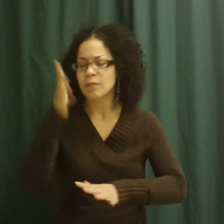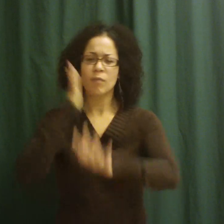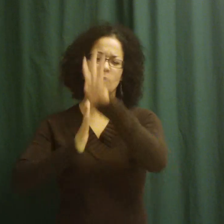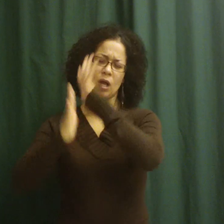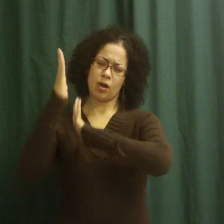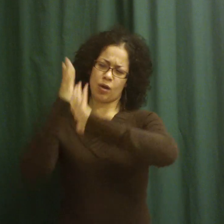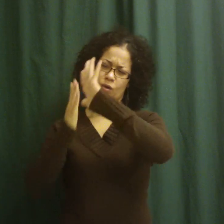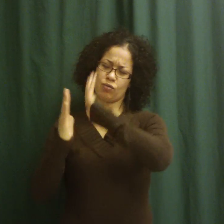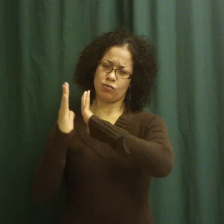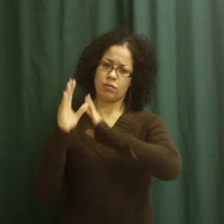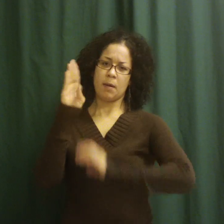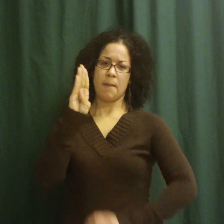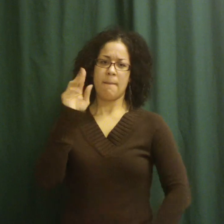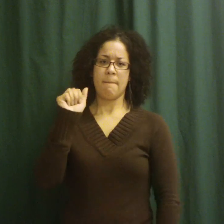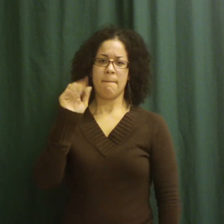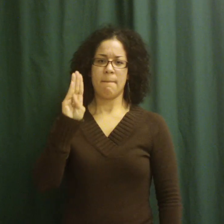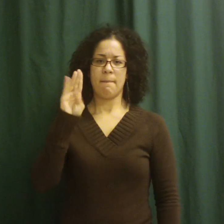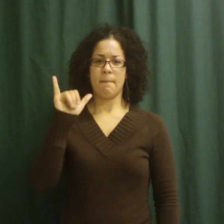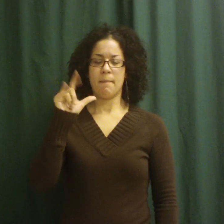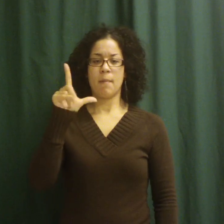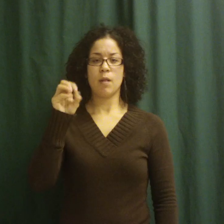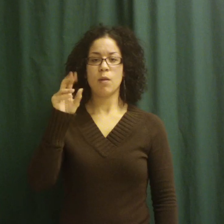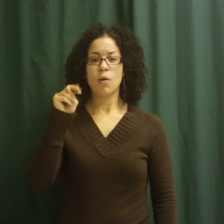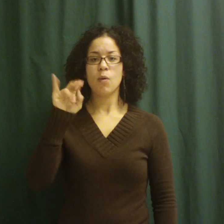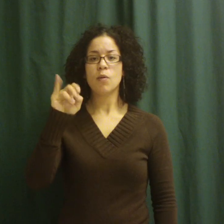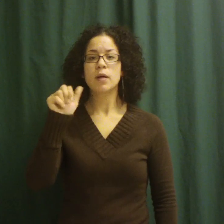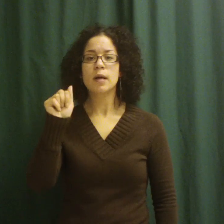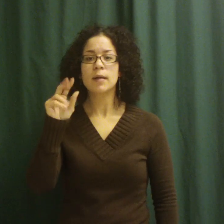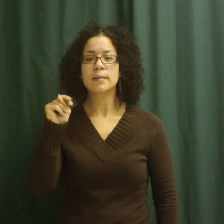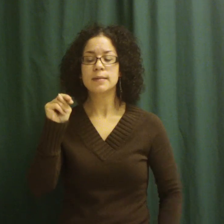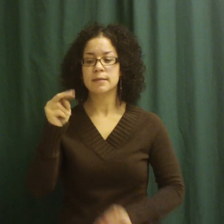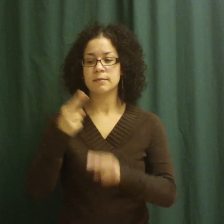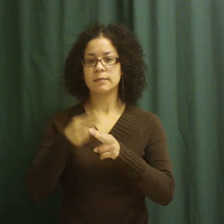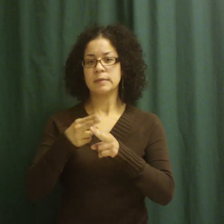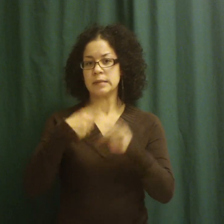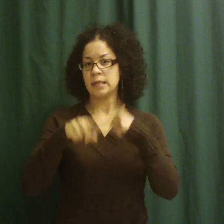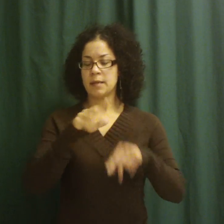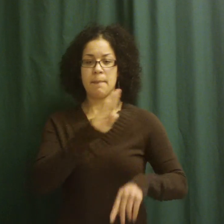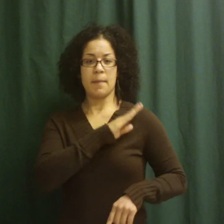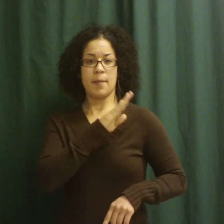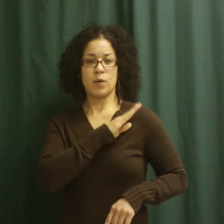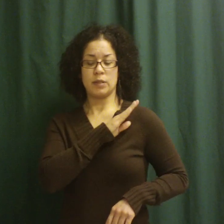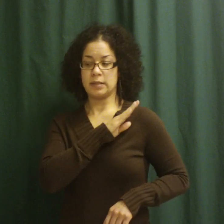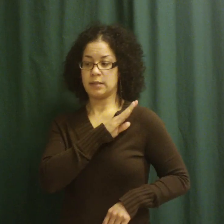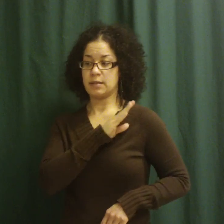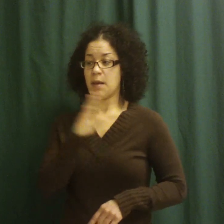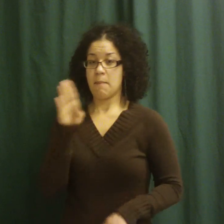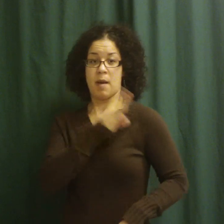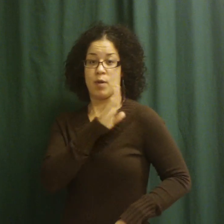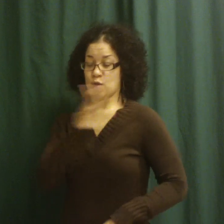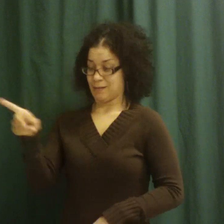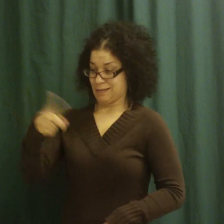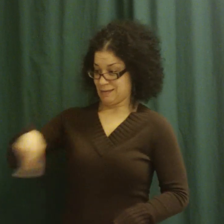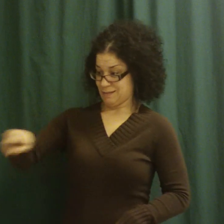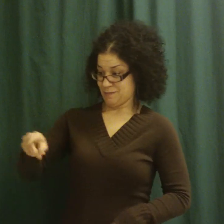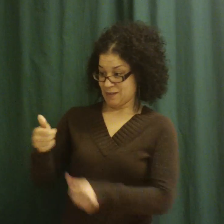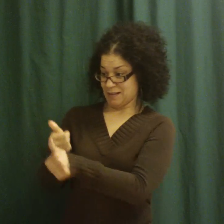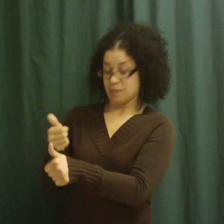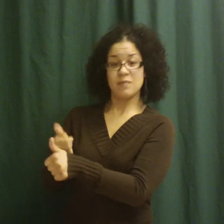Babylonians discovered many important mathematical results, including an approximation for